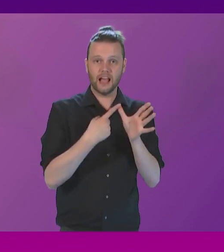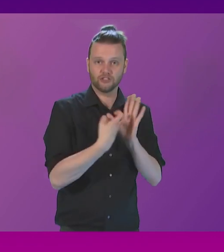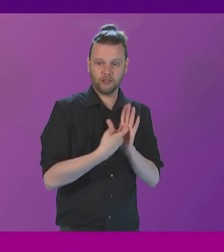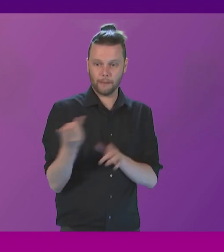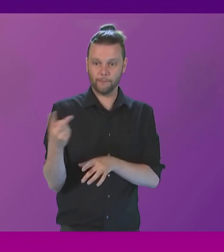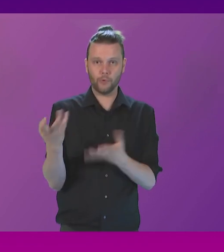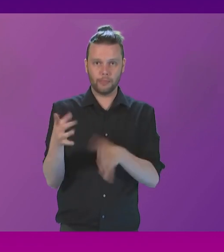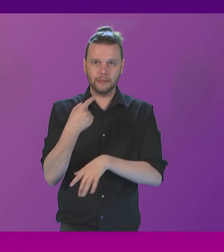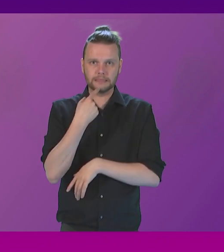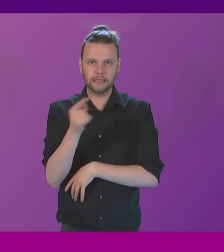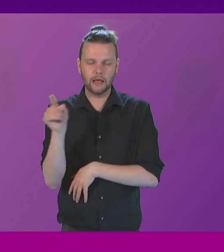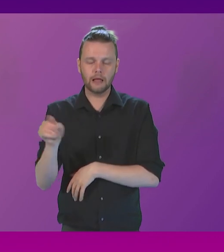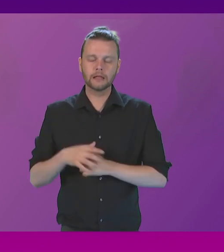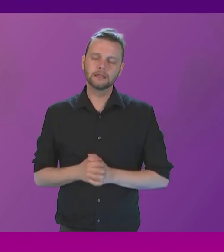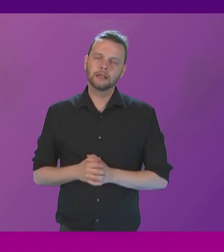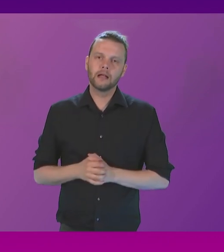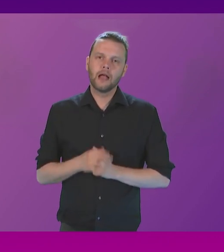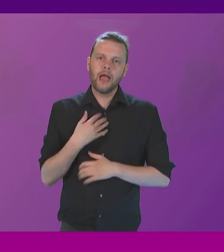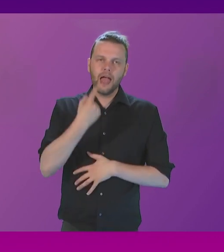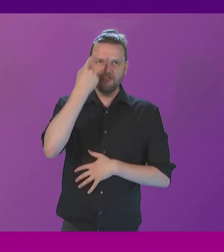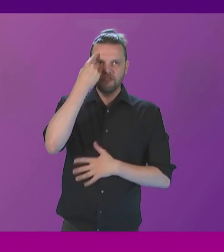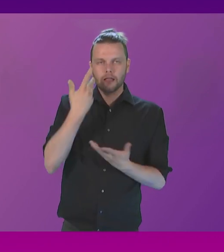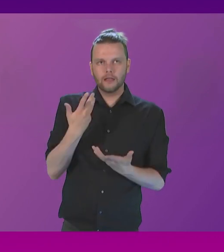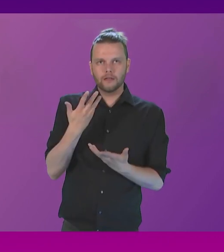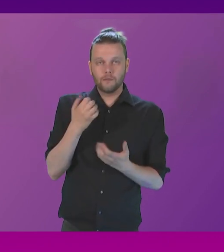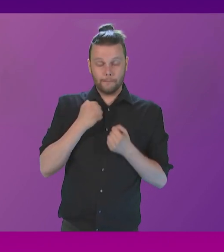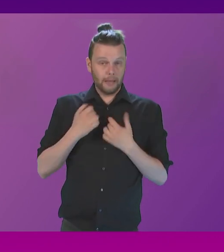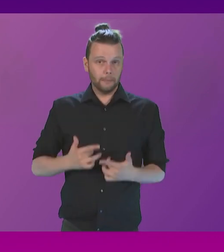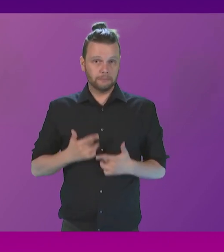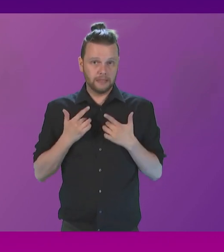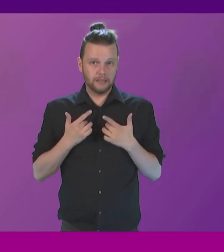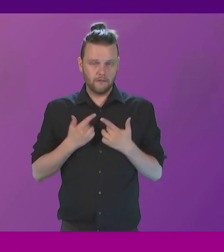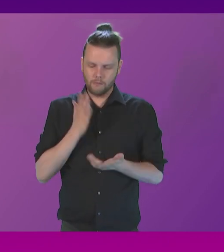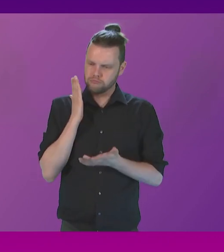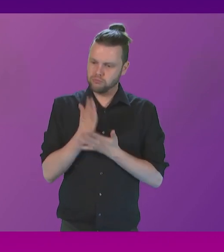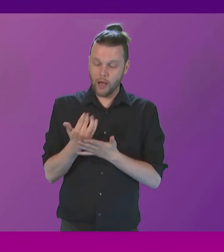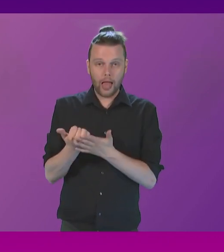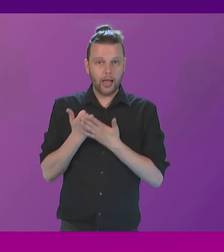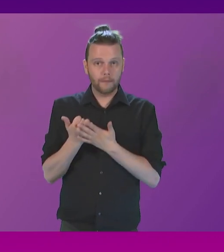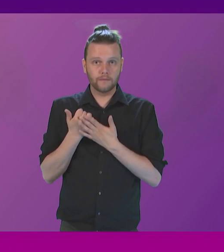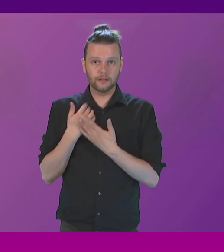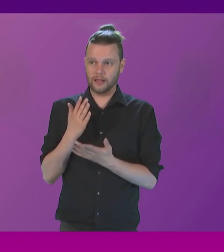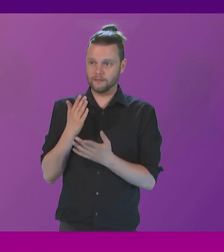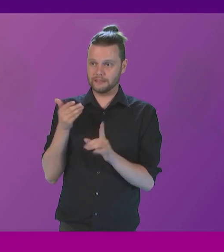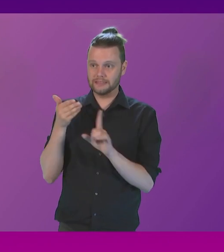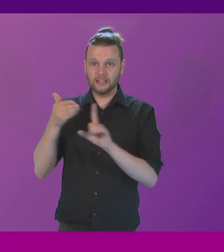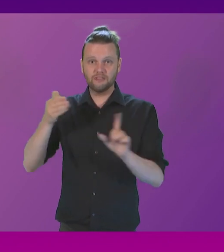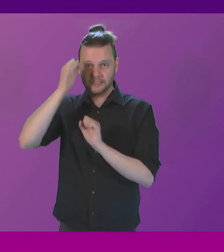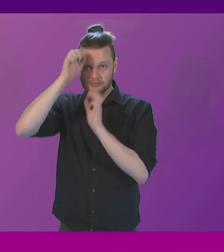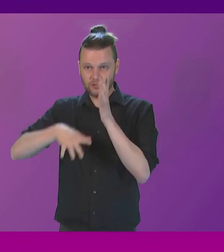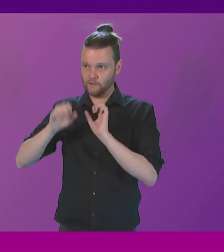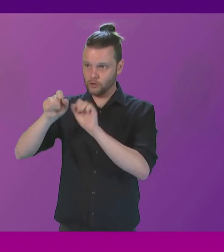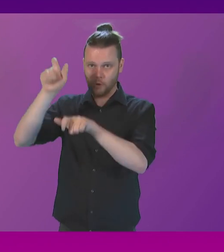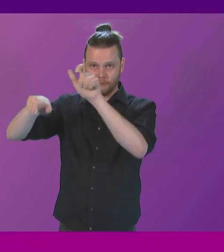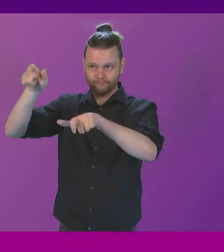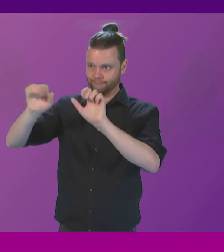both reference too. And I think, from my perspective, it's very helpful to hear the direct experiences of your